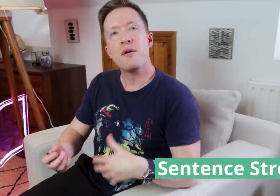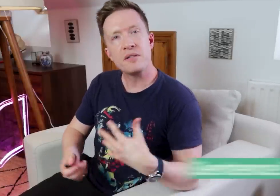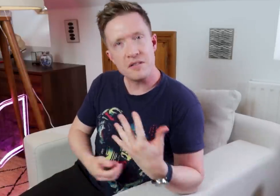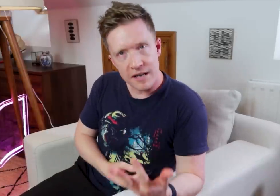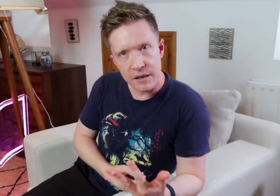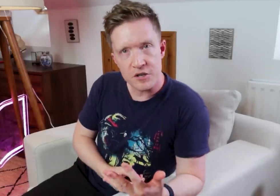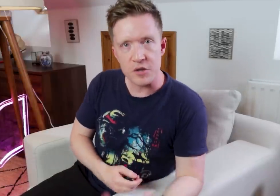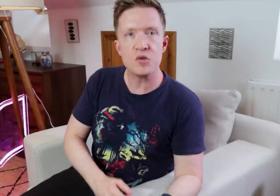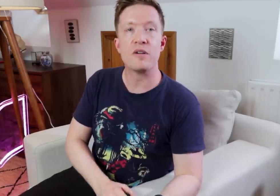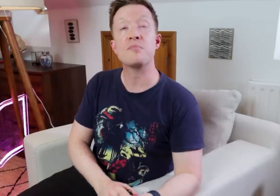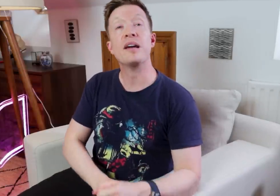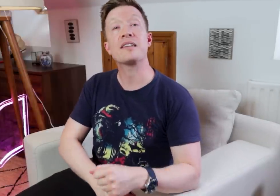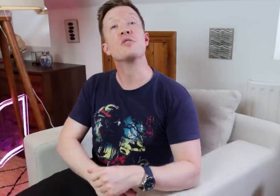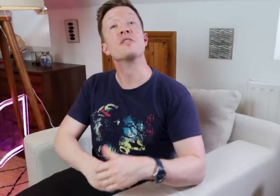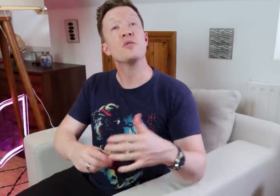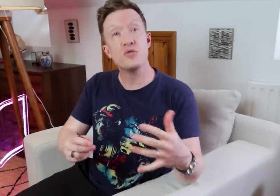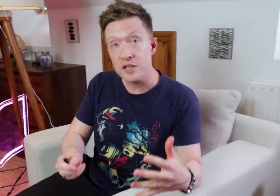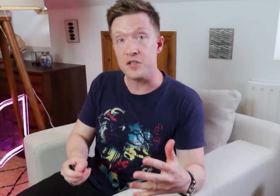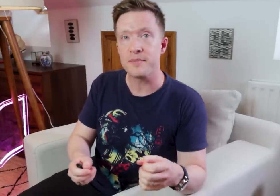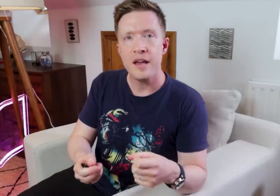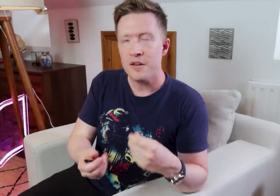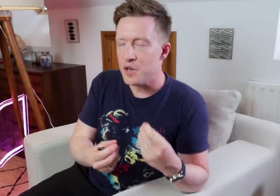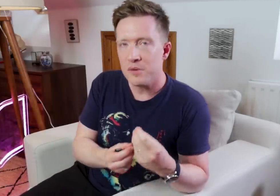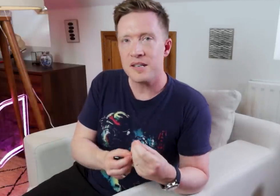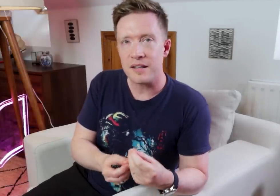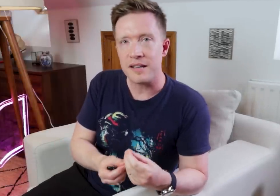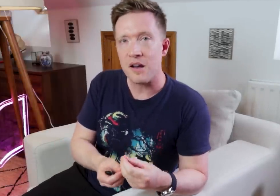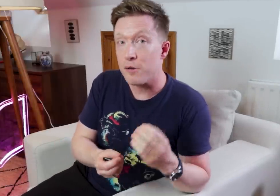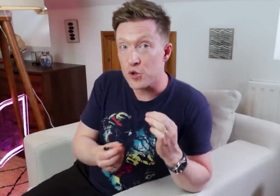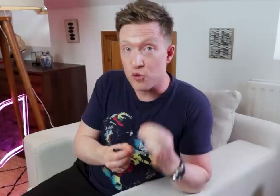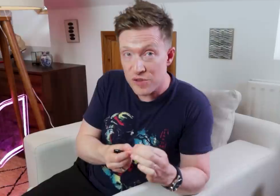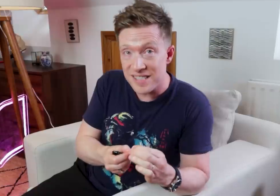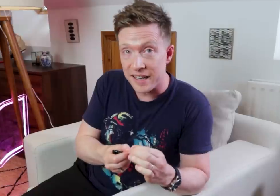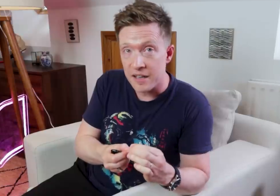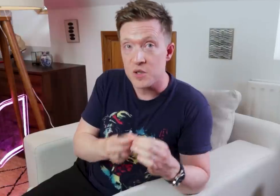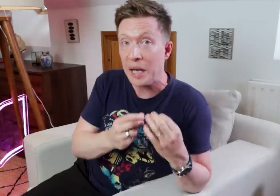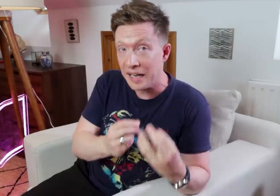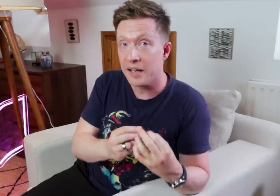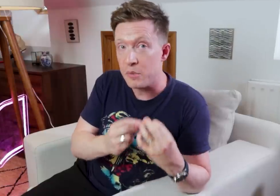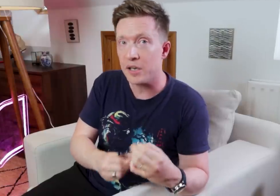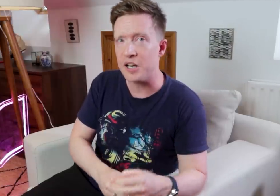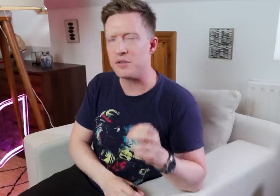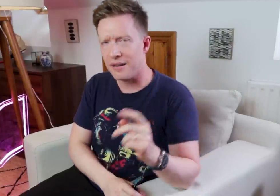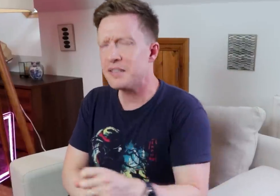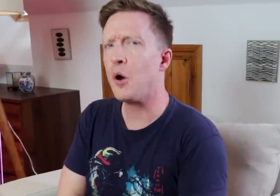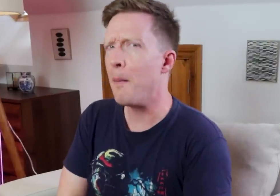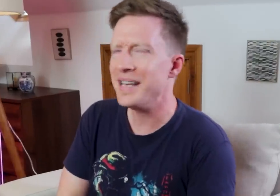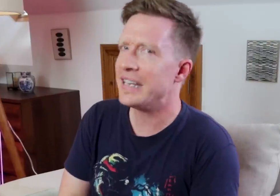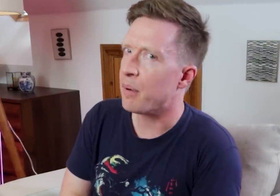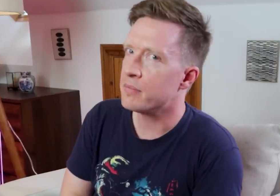American Sign Language, you stress by exaggerating your gestures. Nuances like this are intrinsic to clear communication. So let's go a bit deeper.